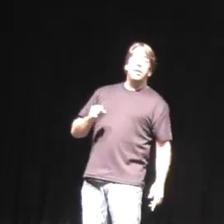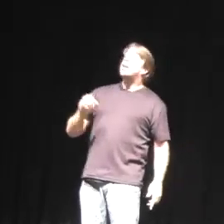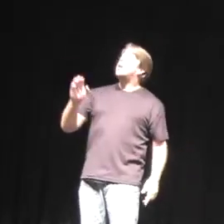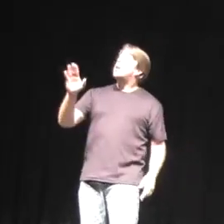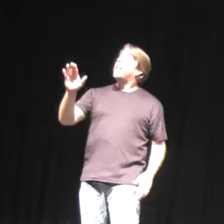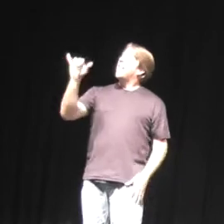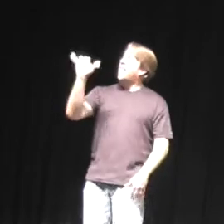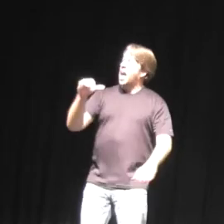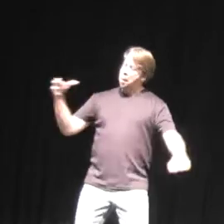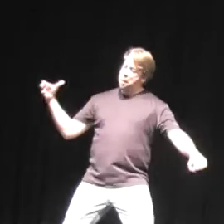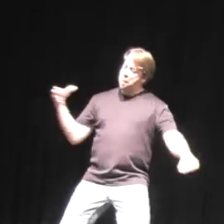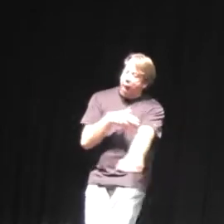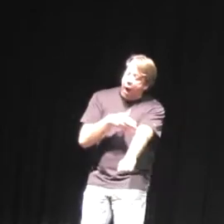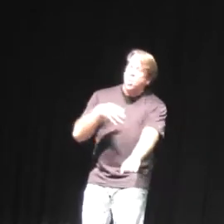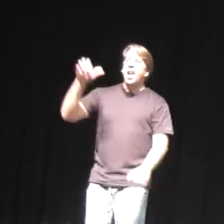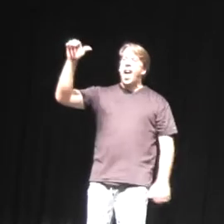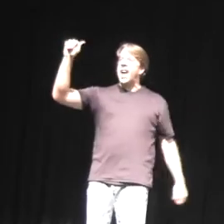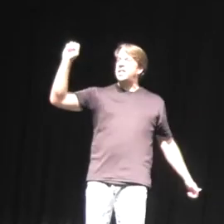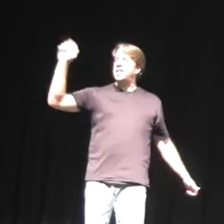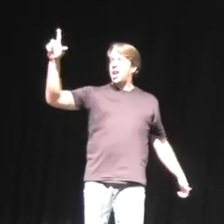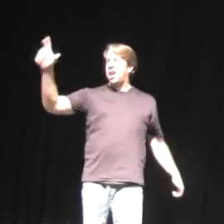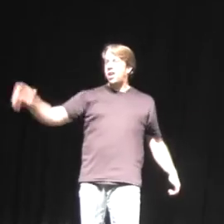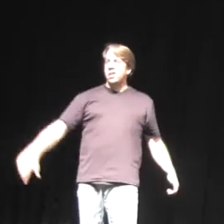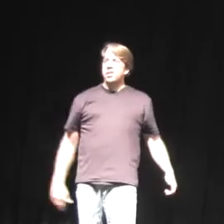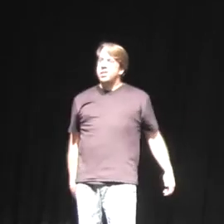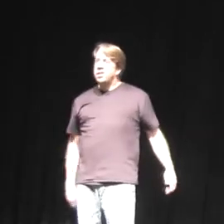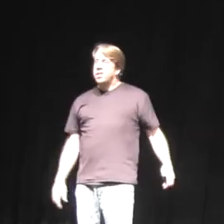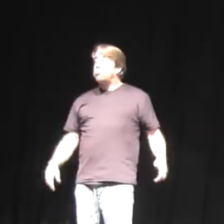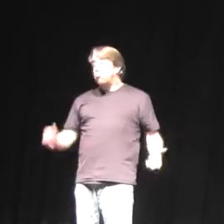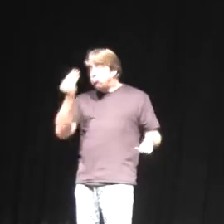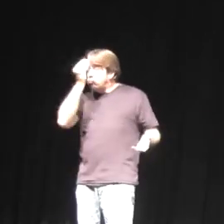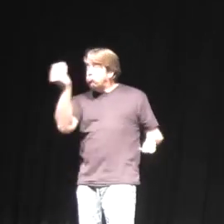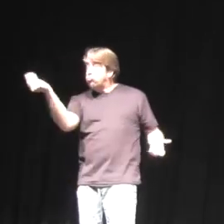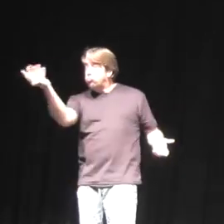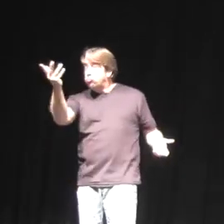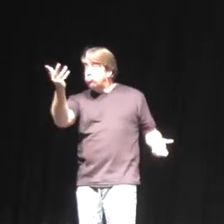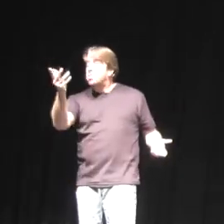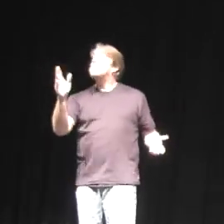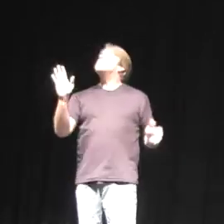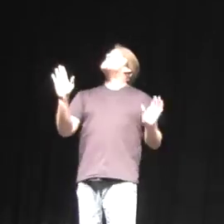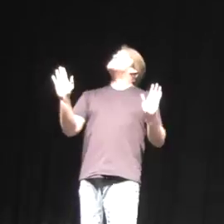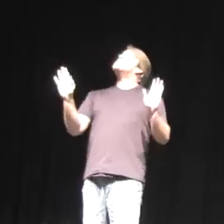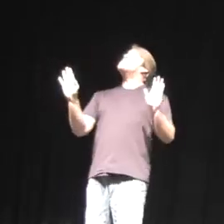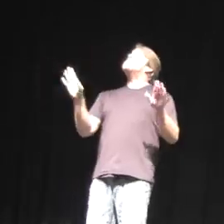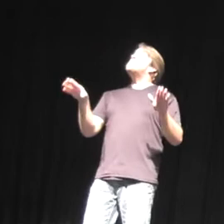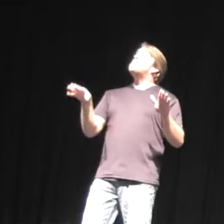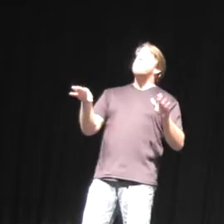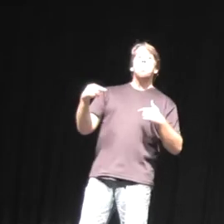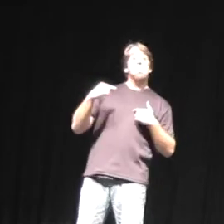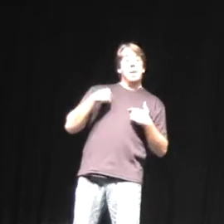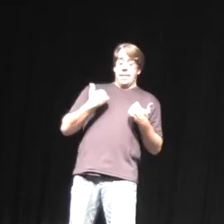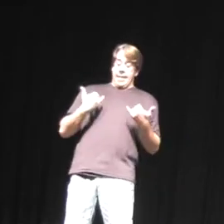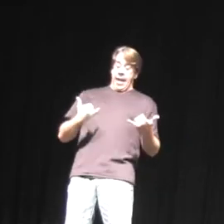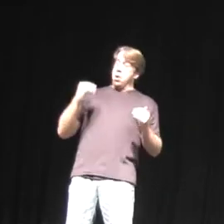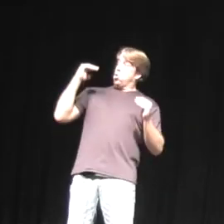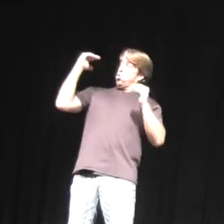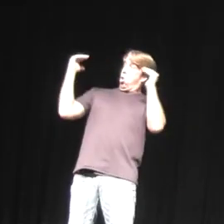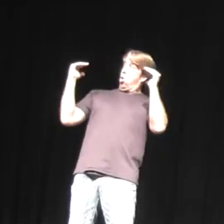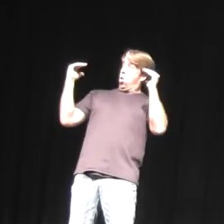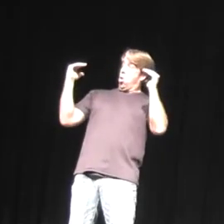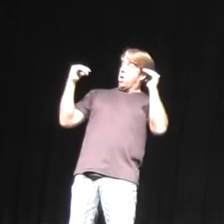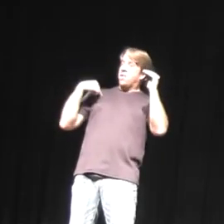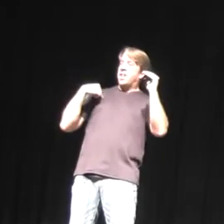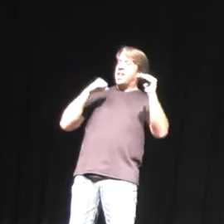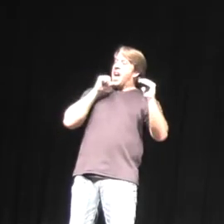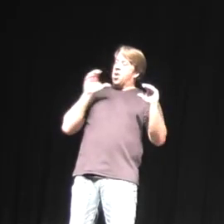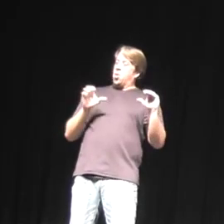That is the power of American Sign Language, just so you know. And I'd like to say that, like, as an adult, I no longer use cheap